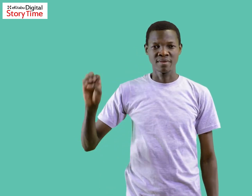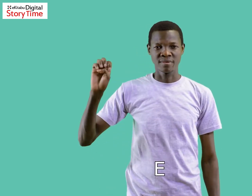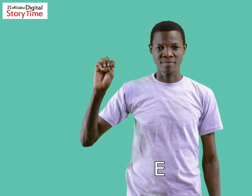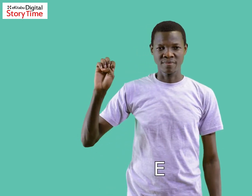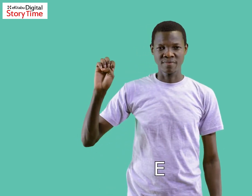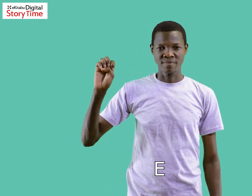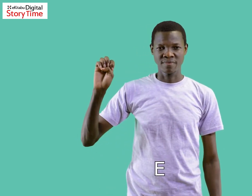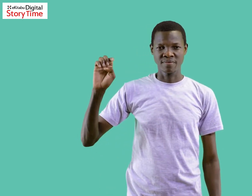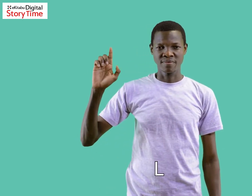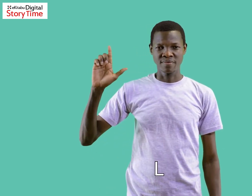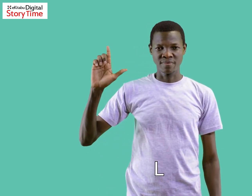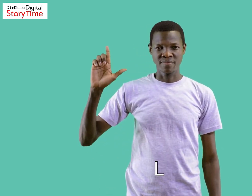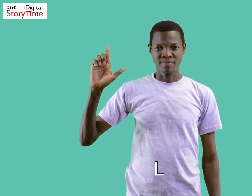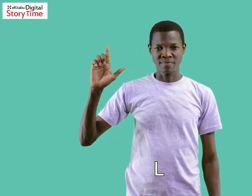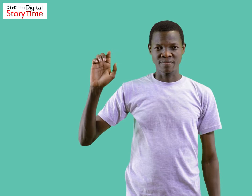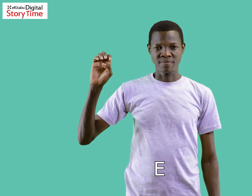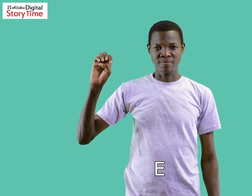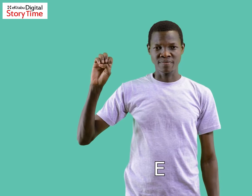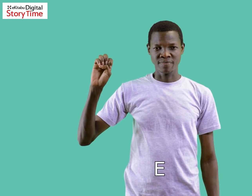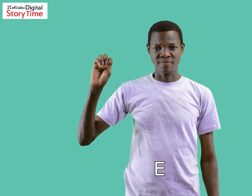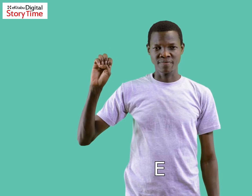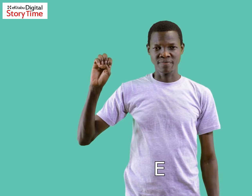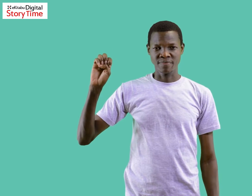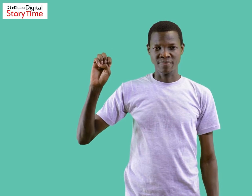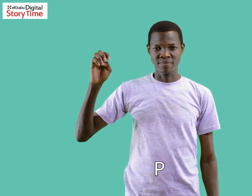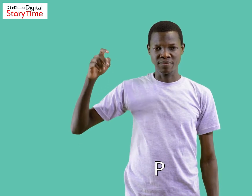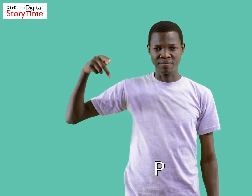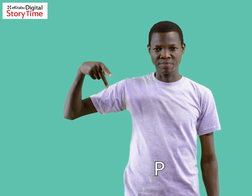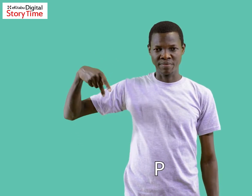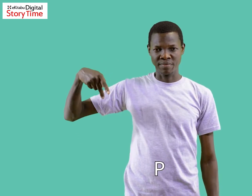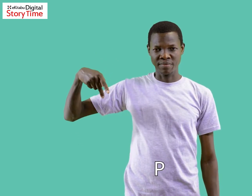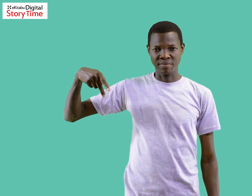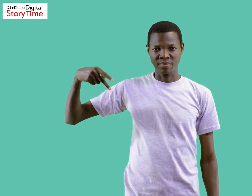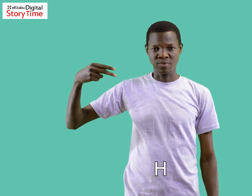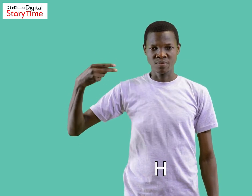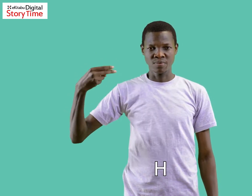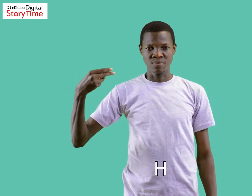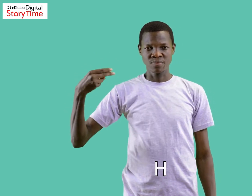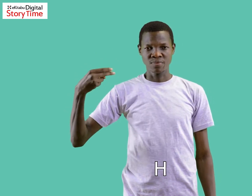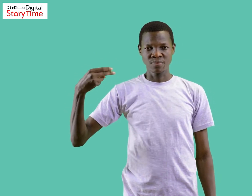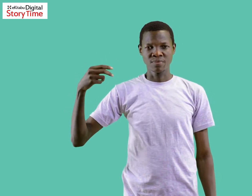E L E P H